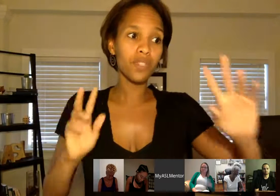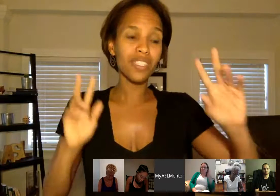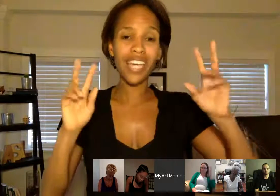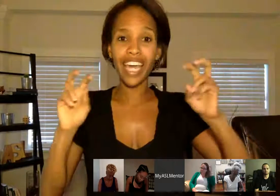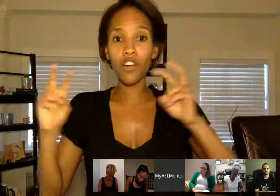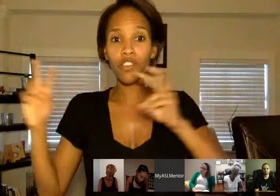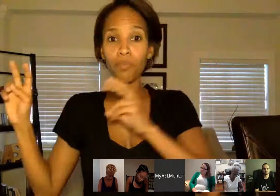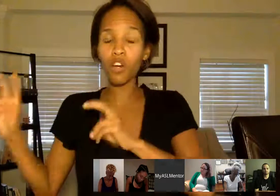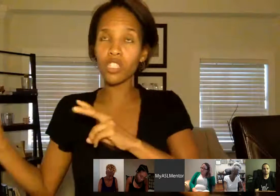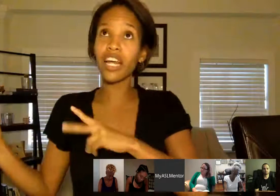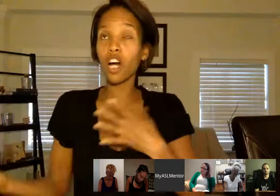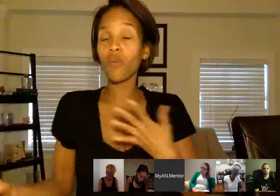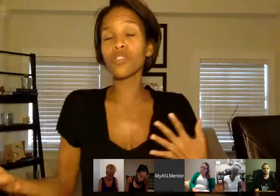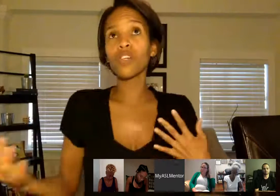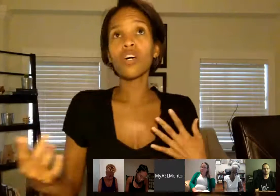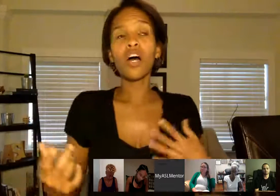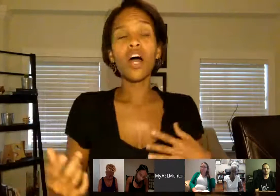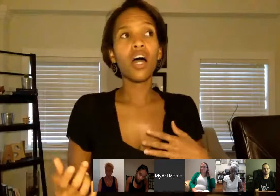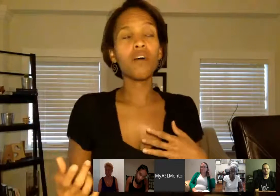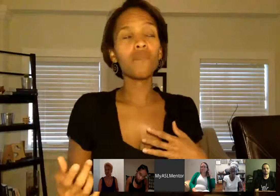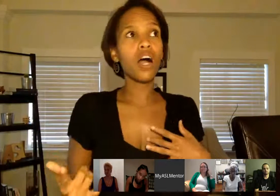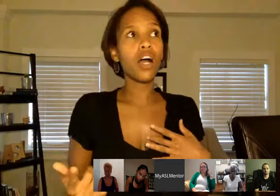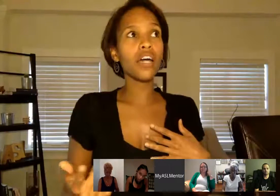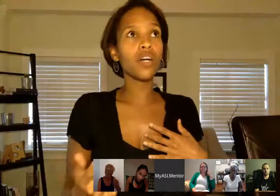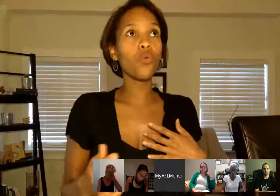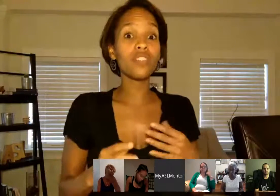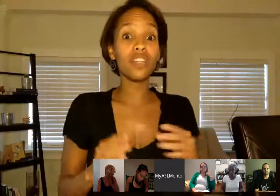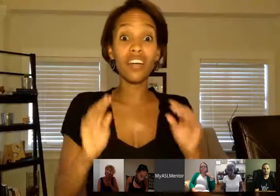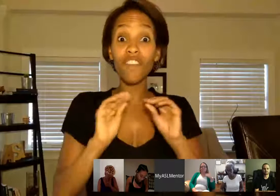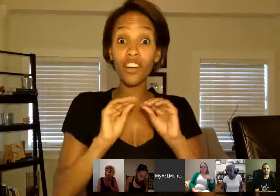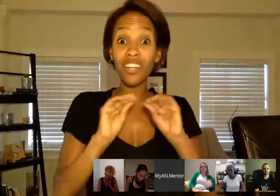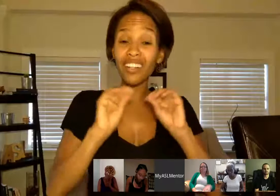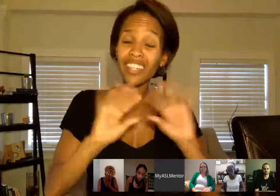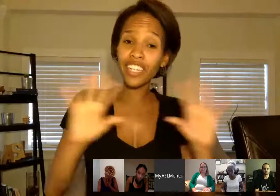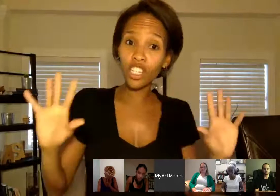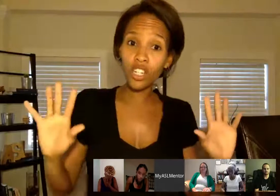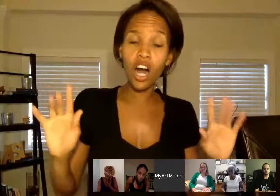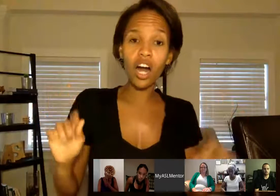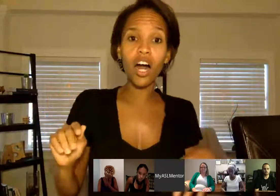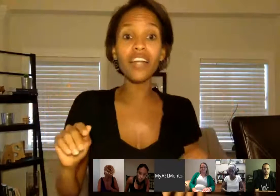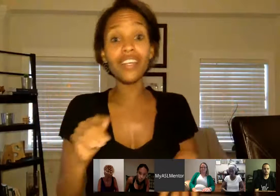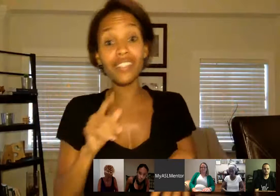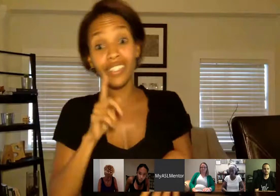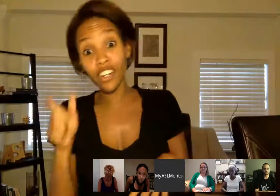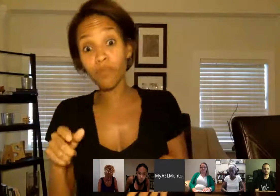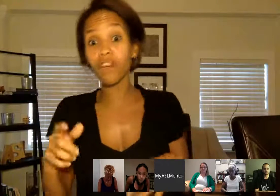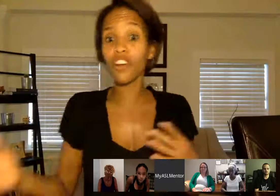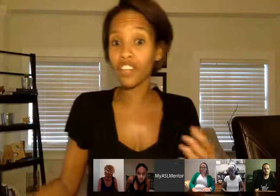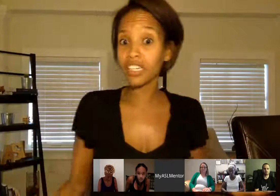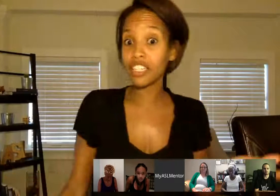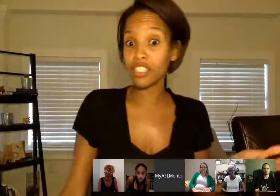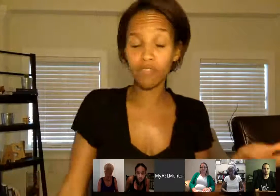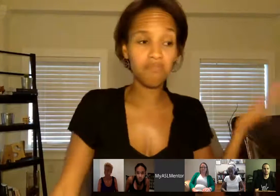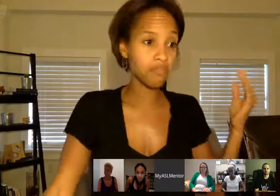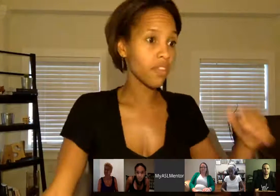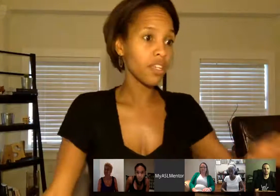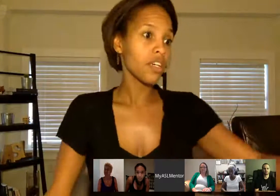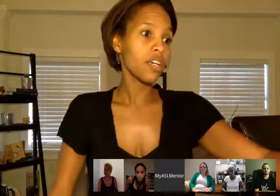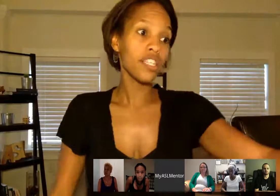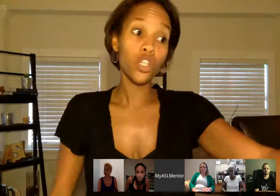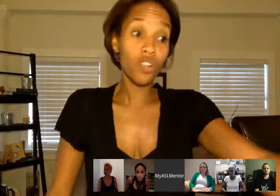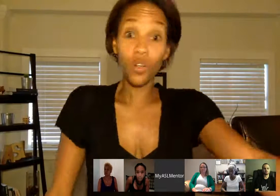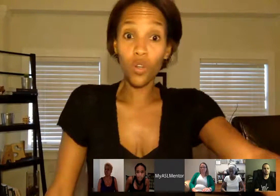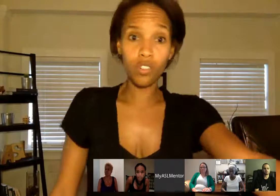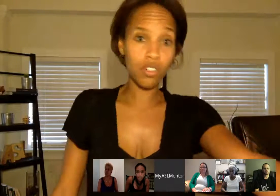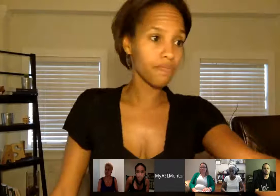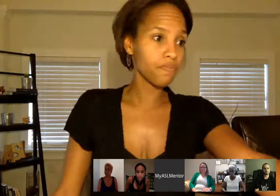of take care of the books that I thought was very clear, unnecessary, but very clear.